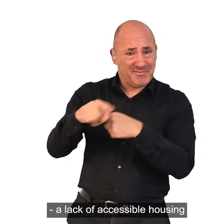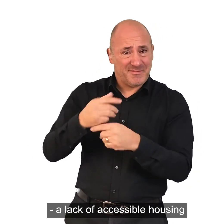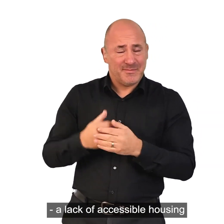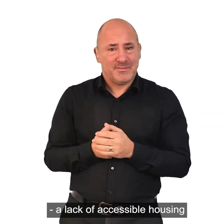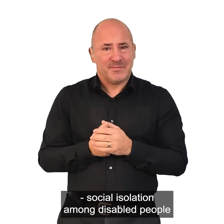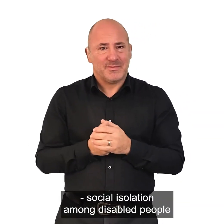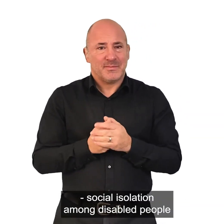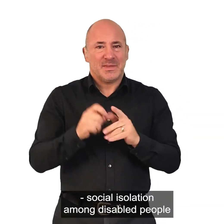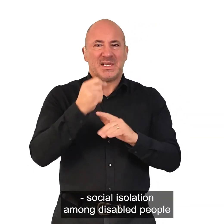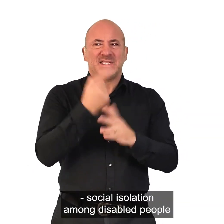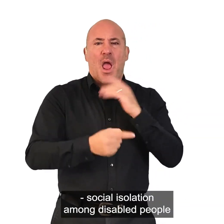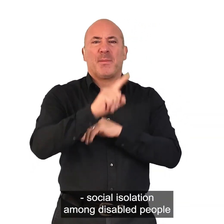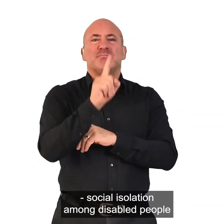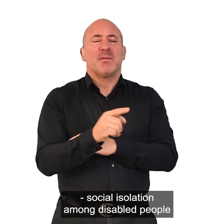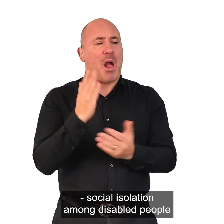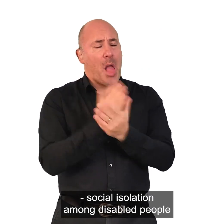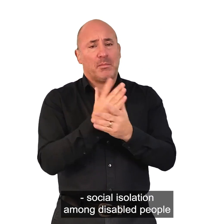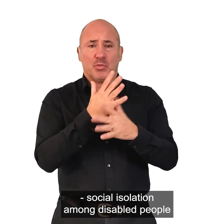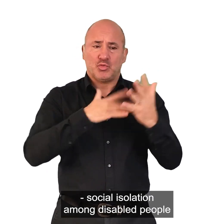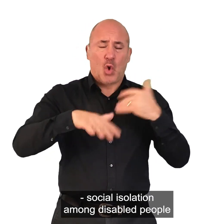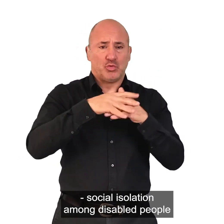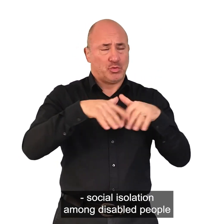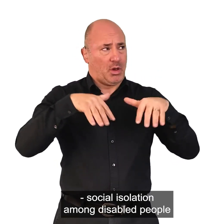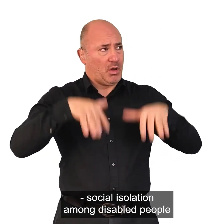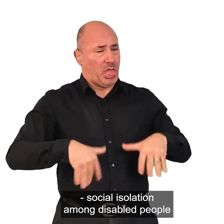housing, social isolation among disabled people,